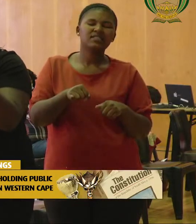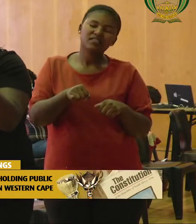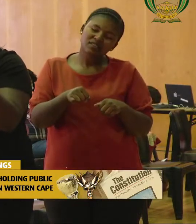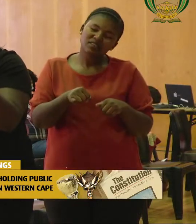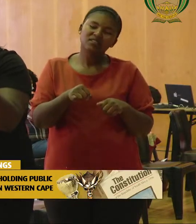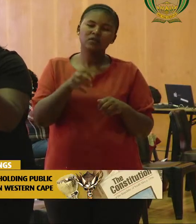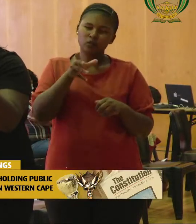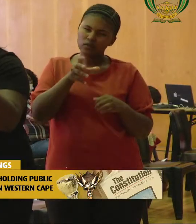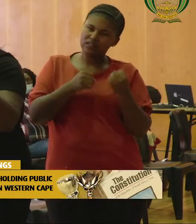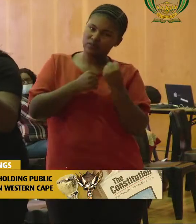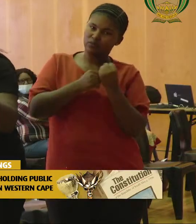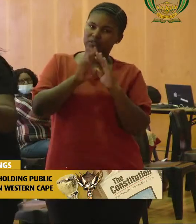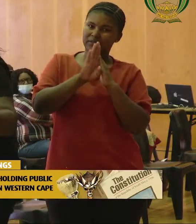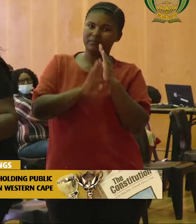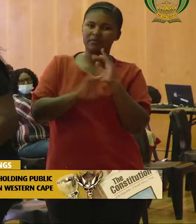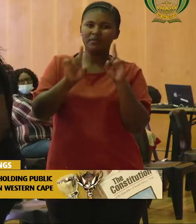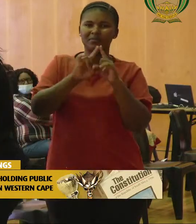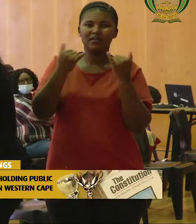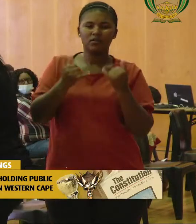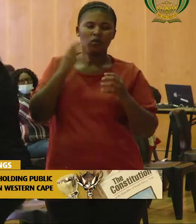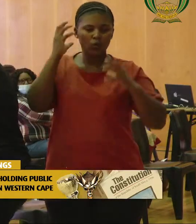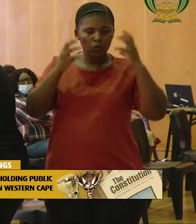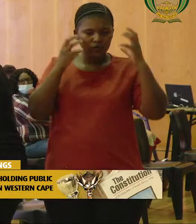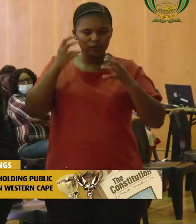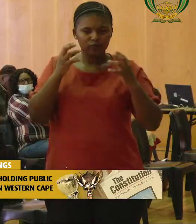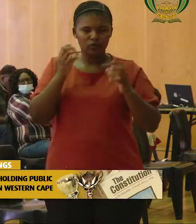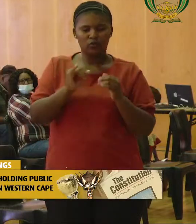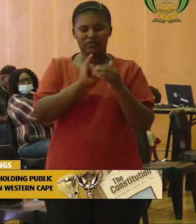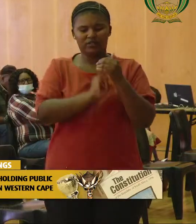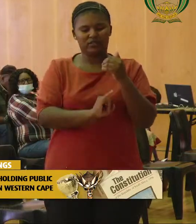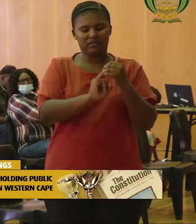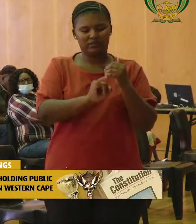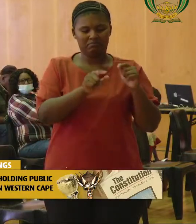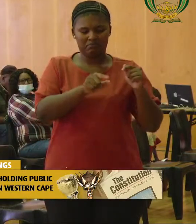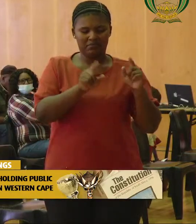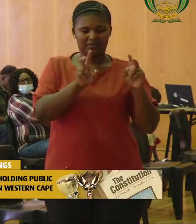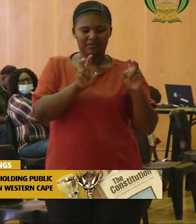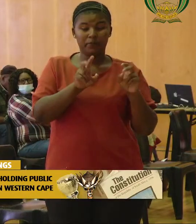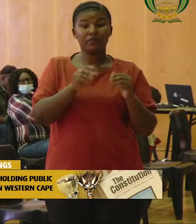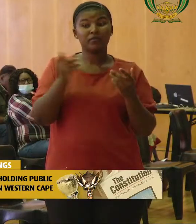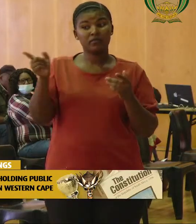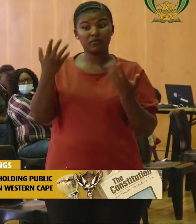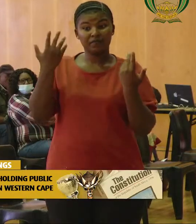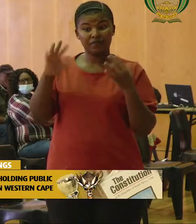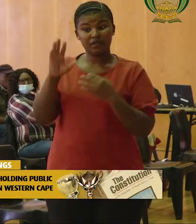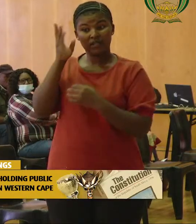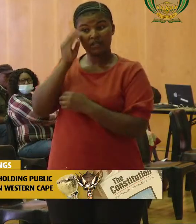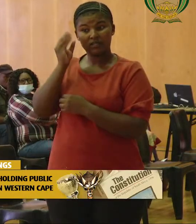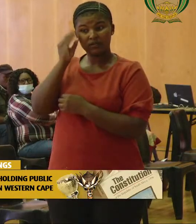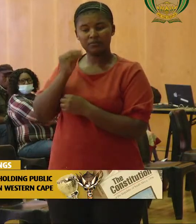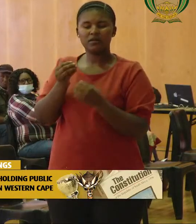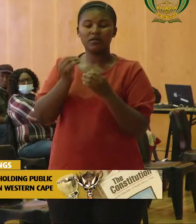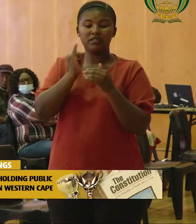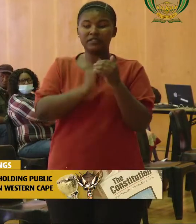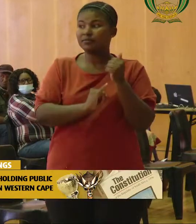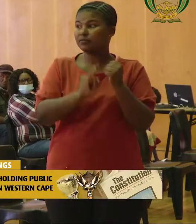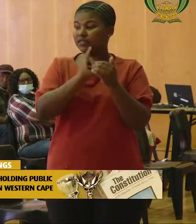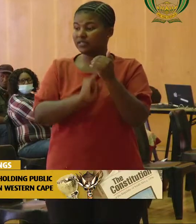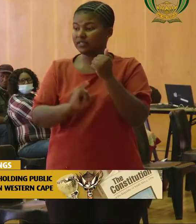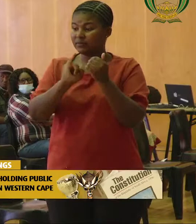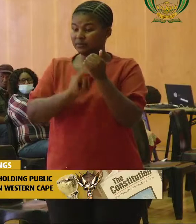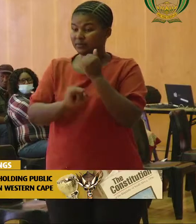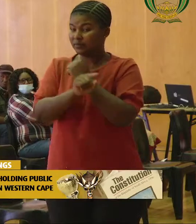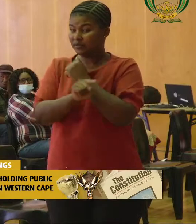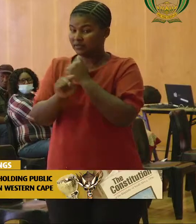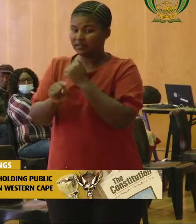get confused when it comes to the word independent, because from experience, most of these independent candidates